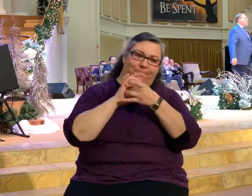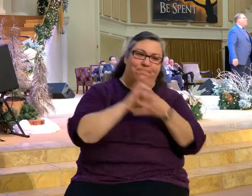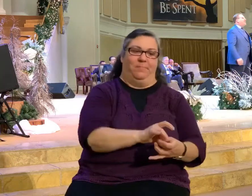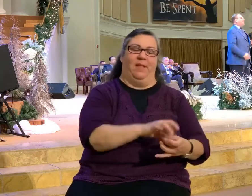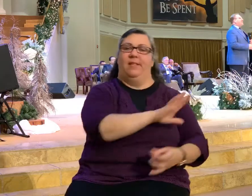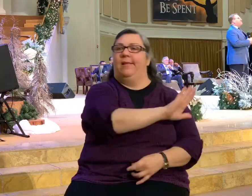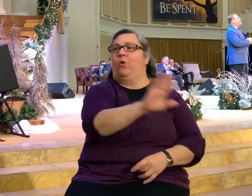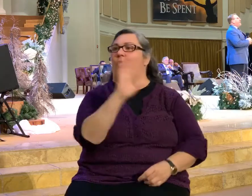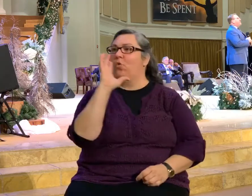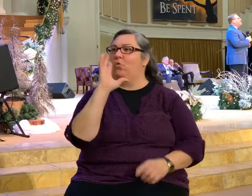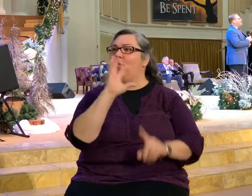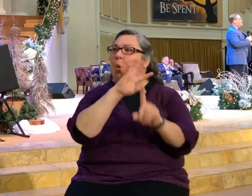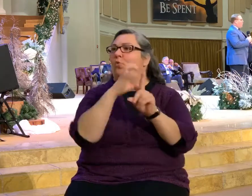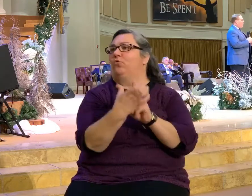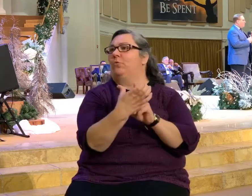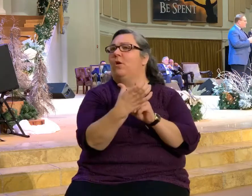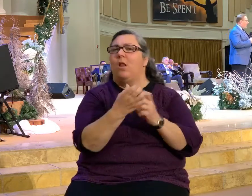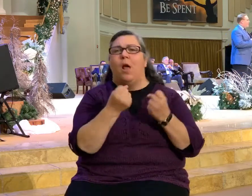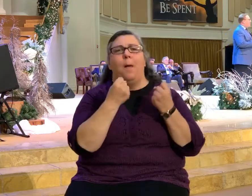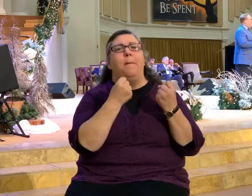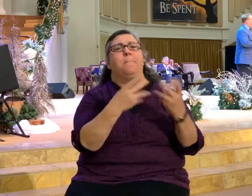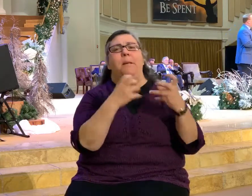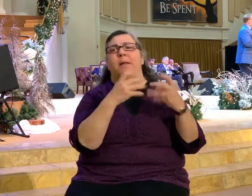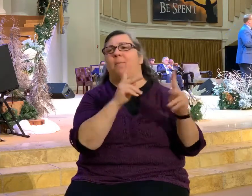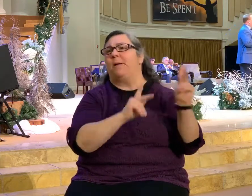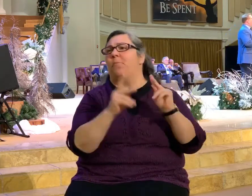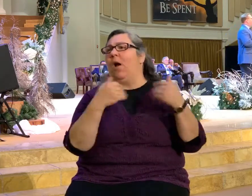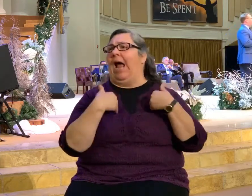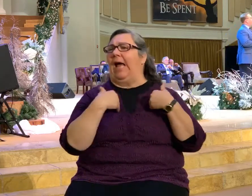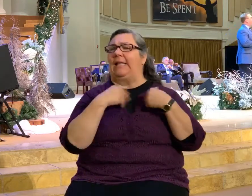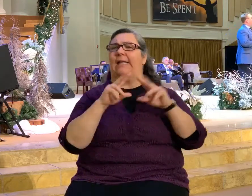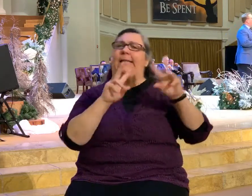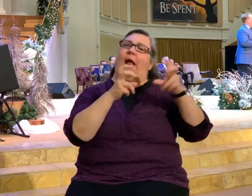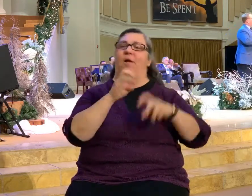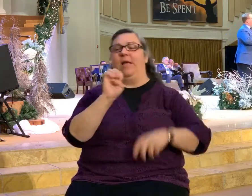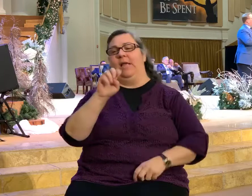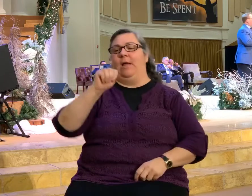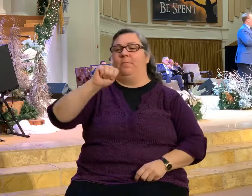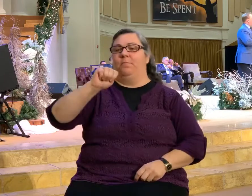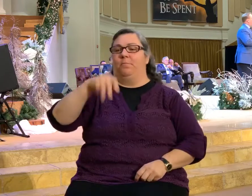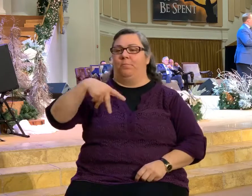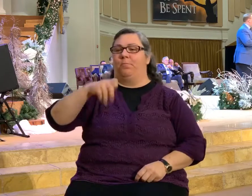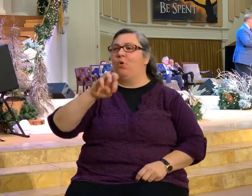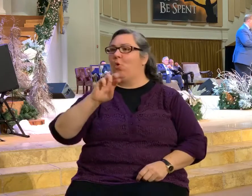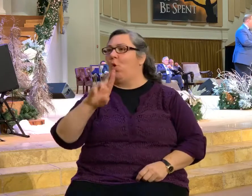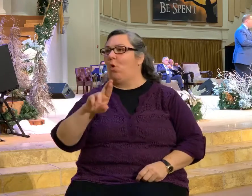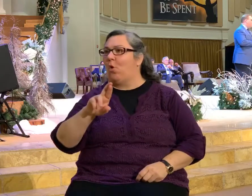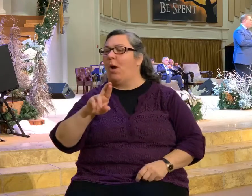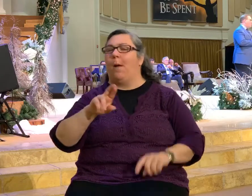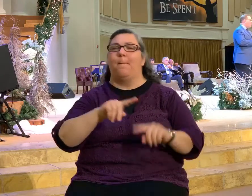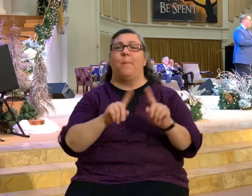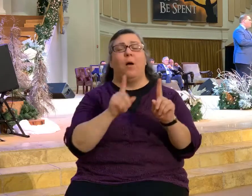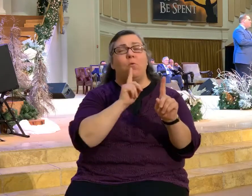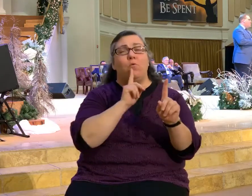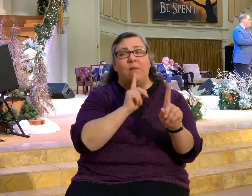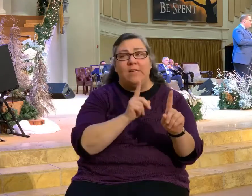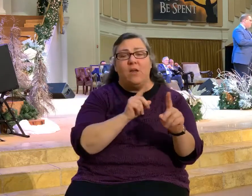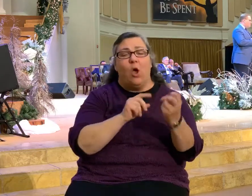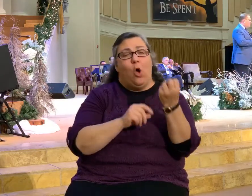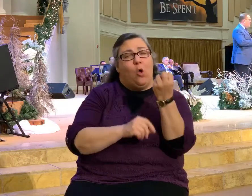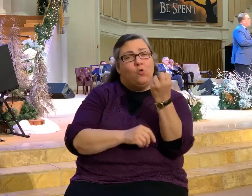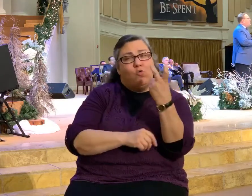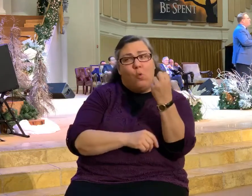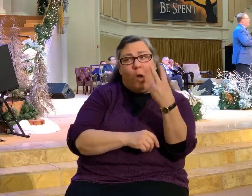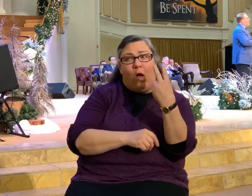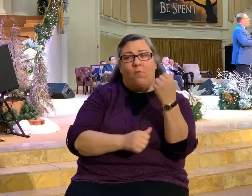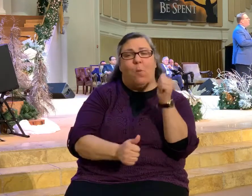There were many that bore the title emperor throughout history, but really there were only 12 that were the